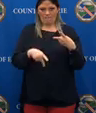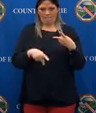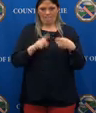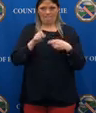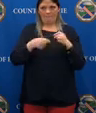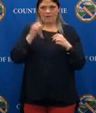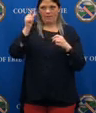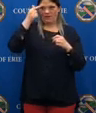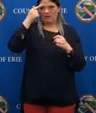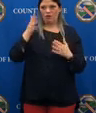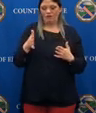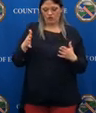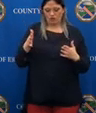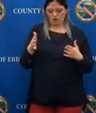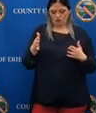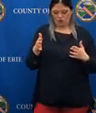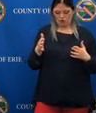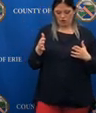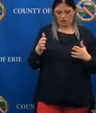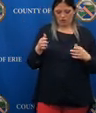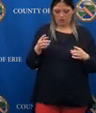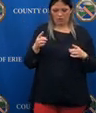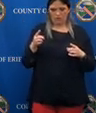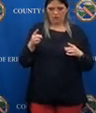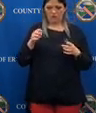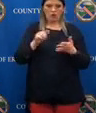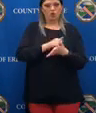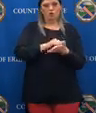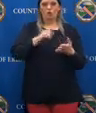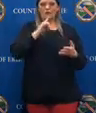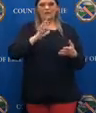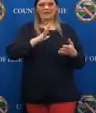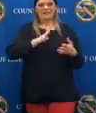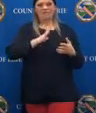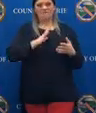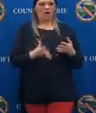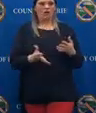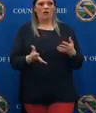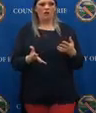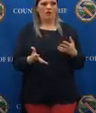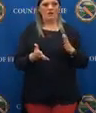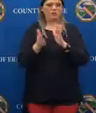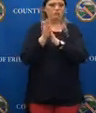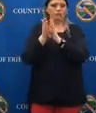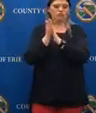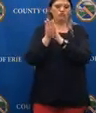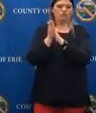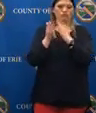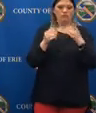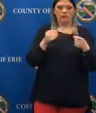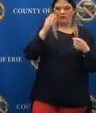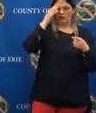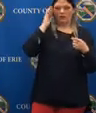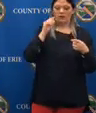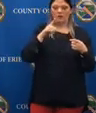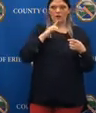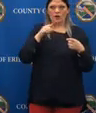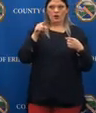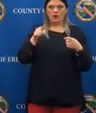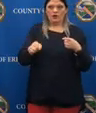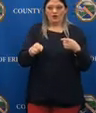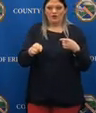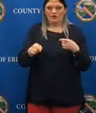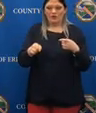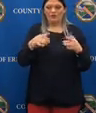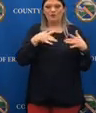the governor saying that New York is fine, the way he phrased it. Are you at all concerned about